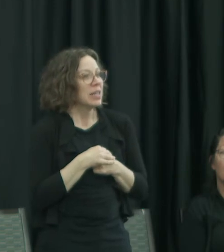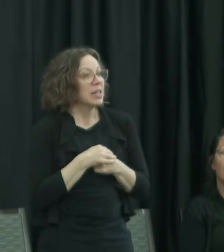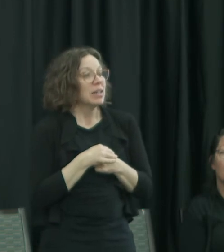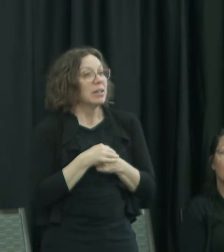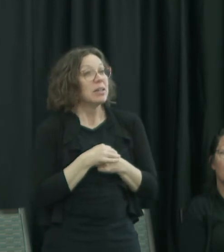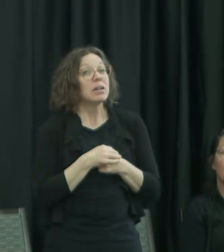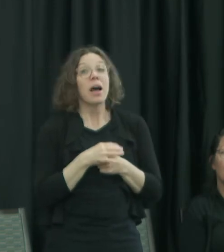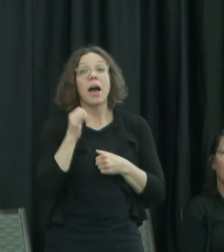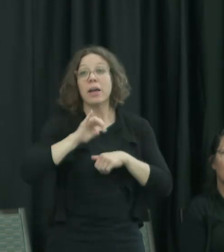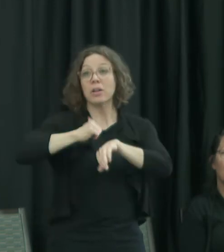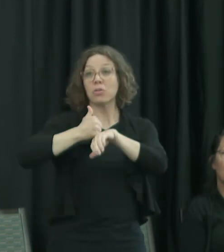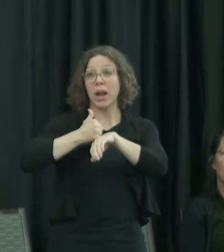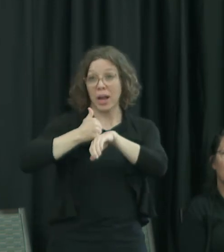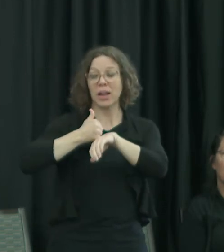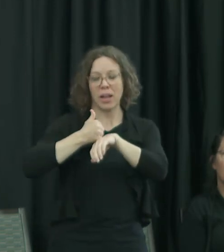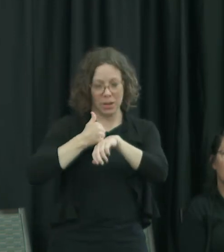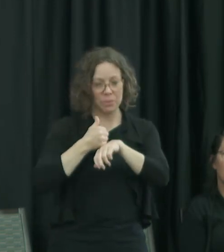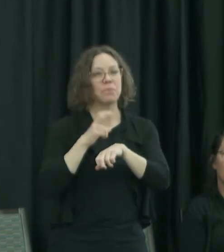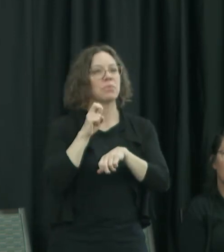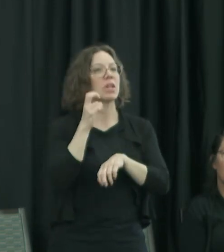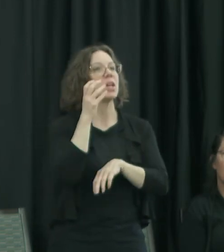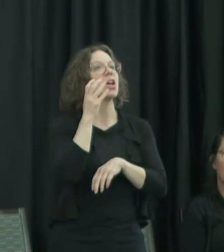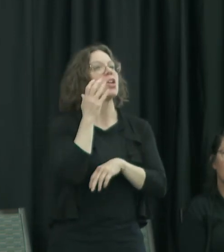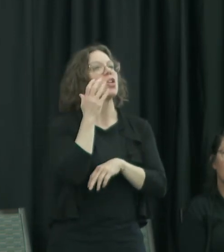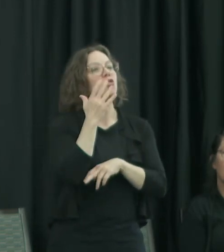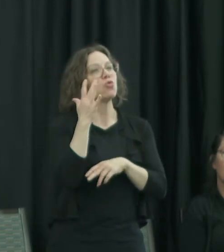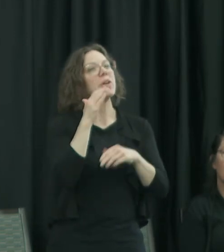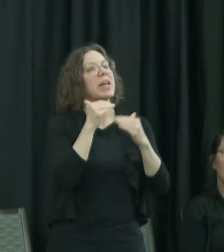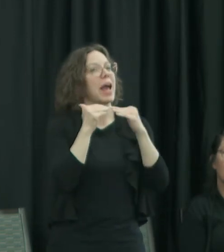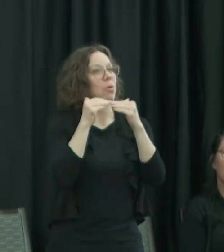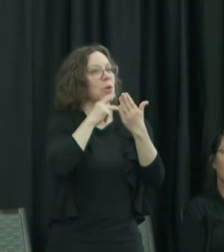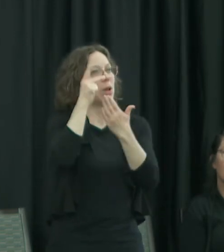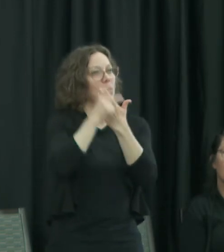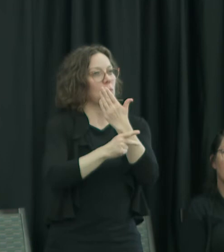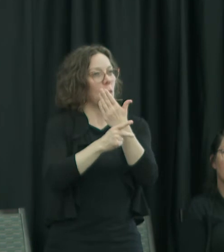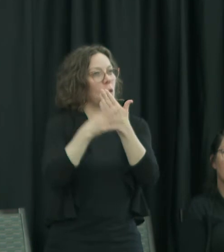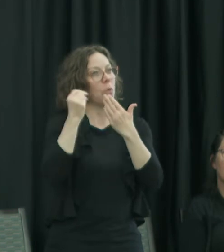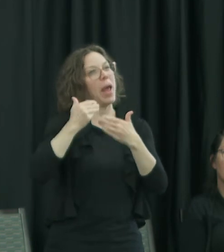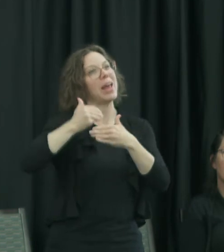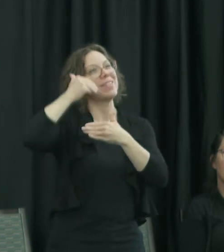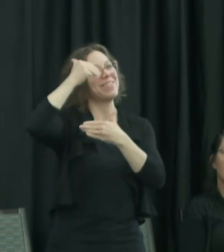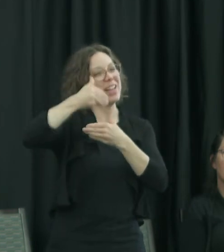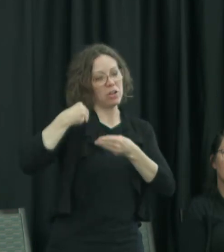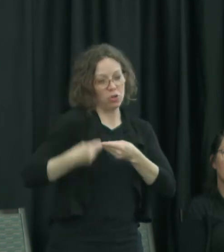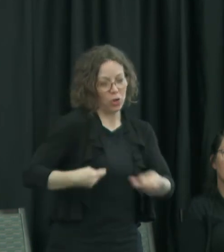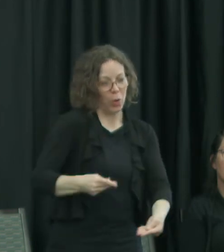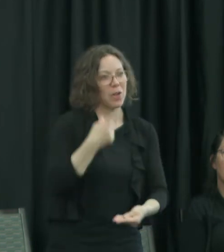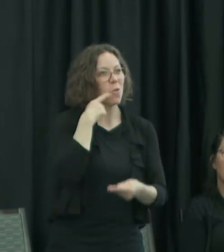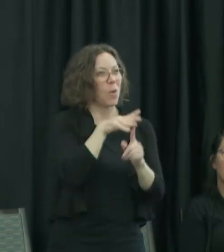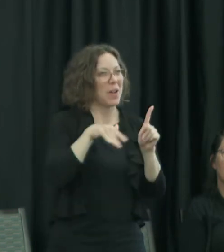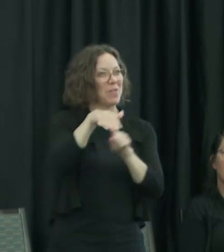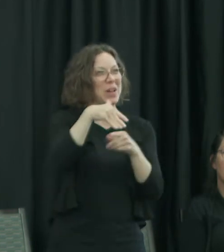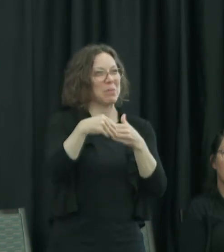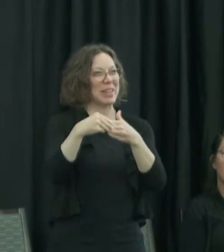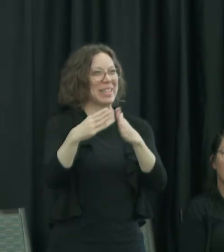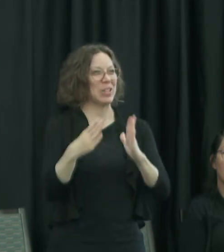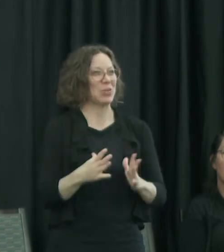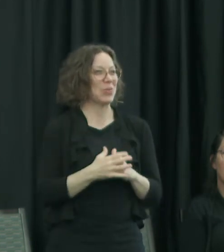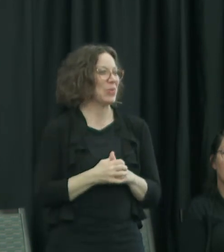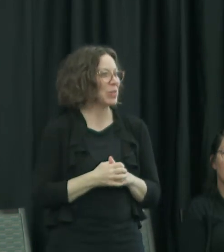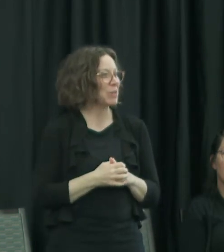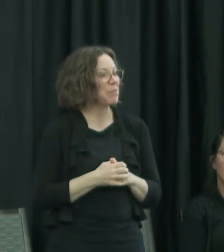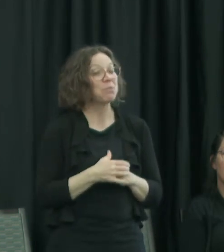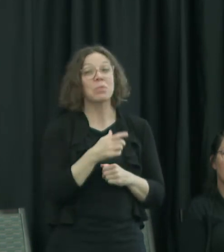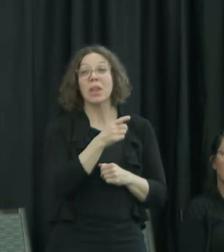And as well as creating a tree equity program and creating opportunities for the next generation of environmental leaders. As many of you might be